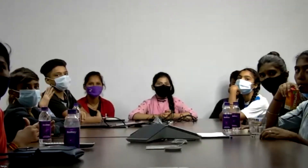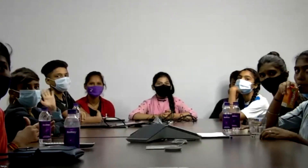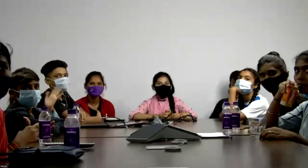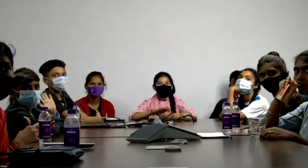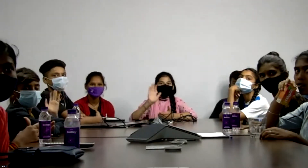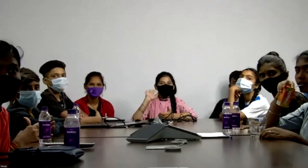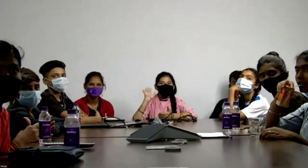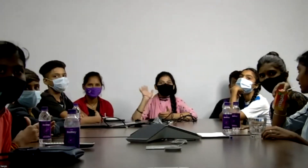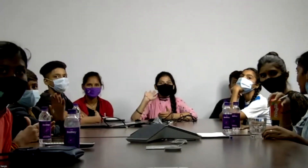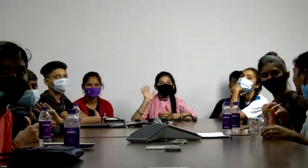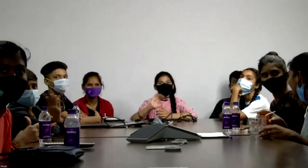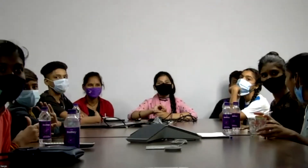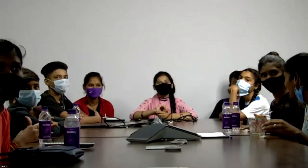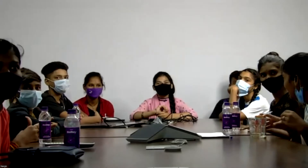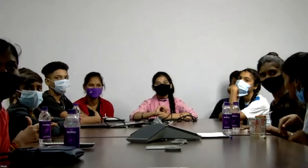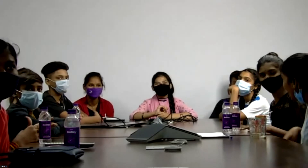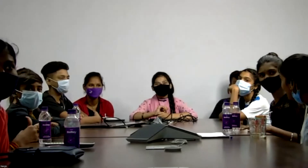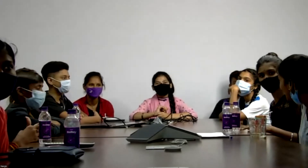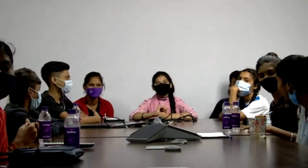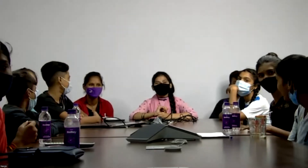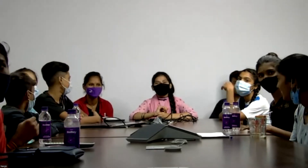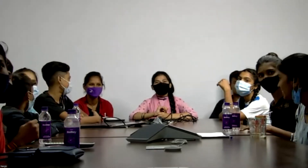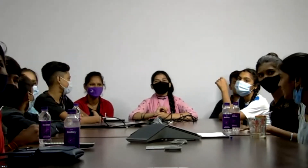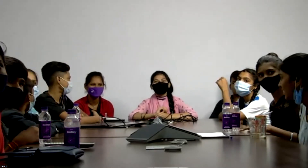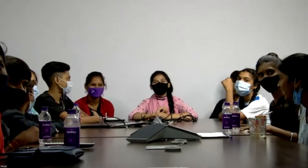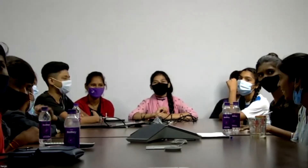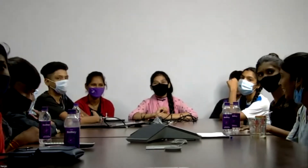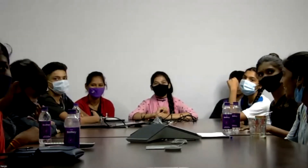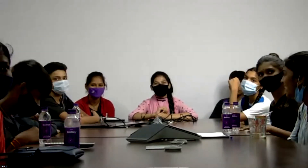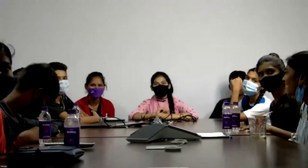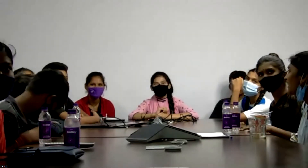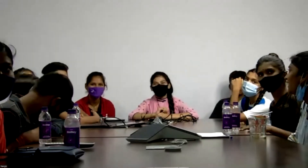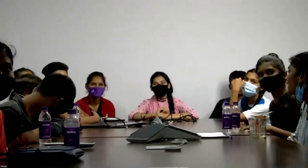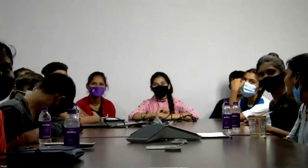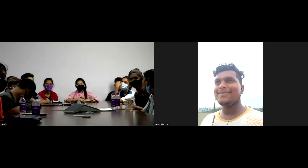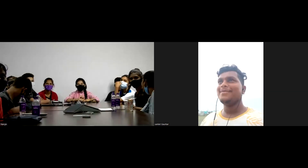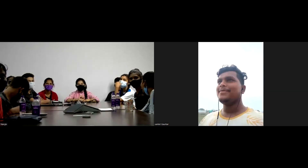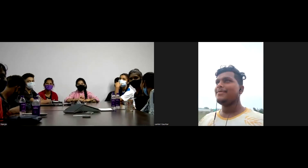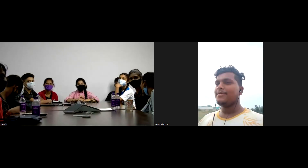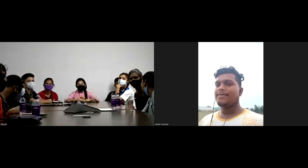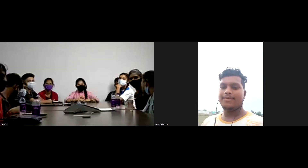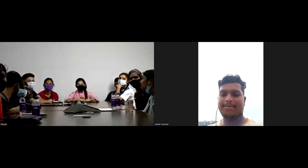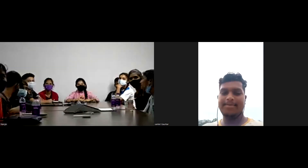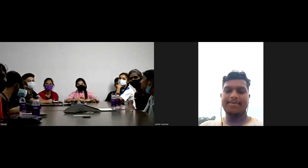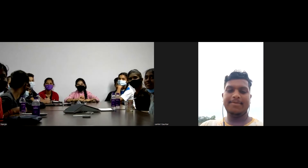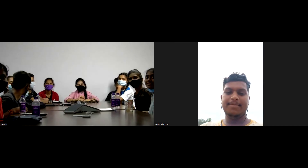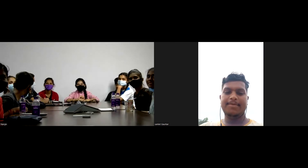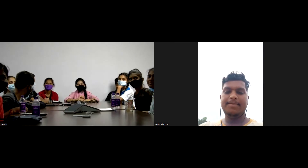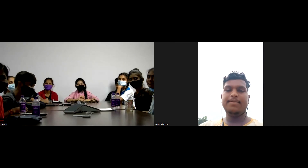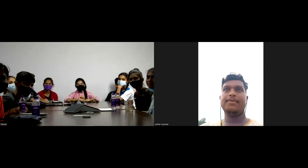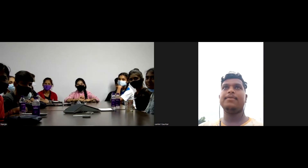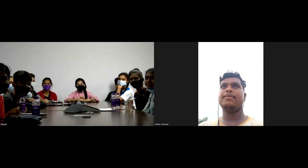Thank you so much. And all of you who are there, I think we've met some of you. It has been an amazing experience. Thank you,